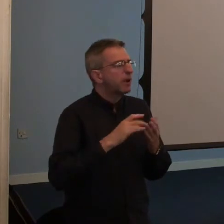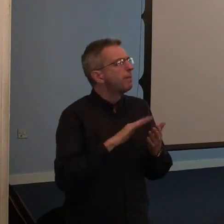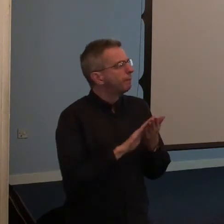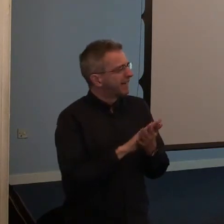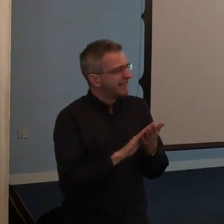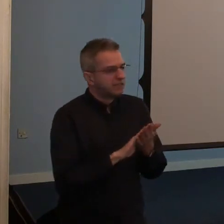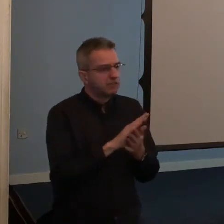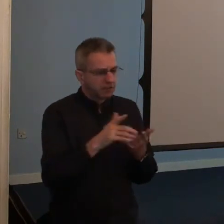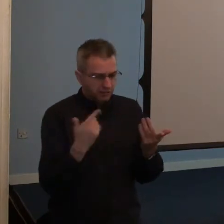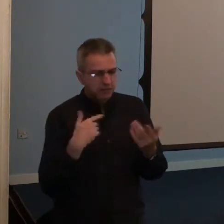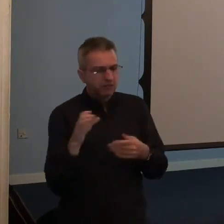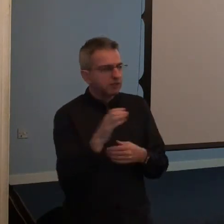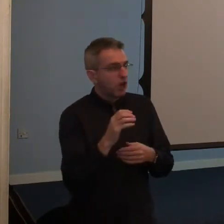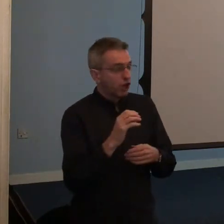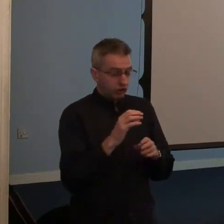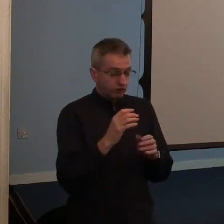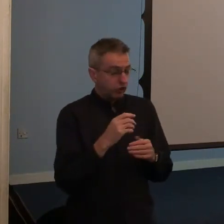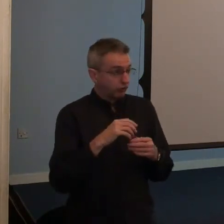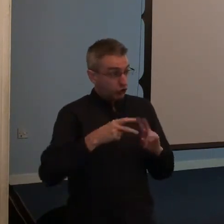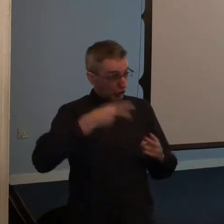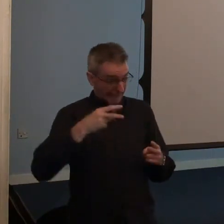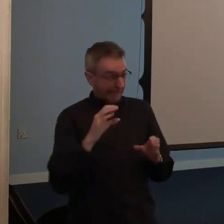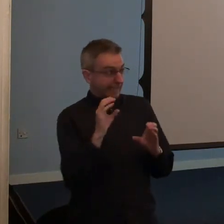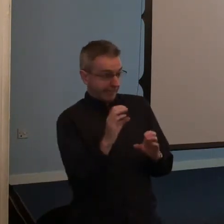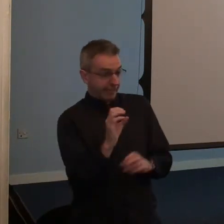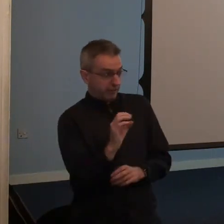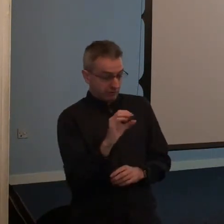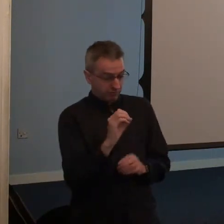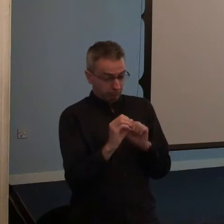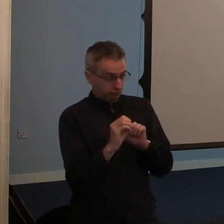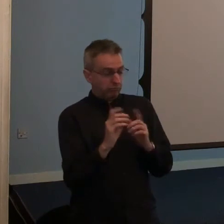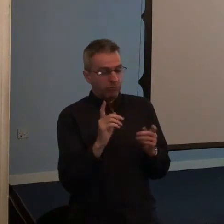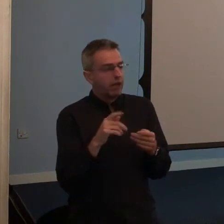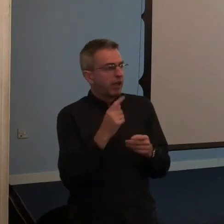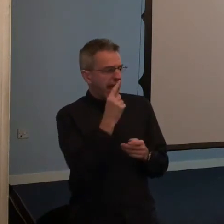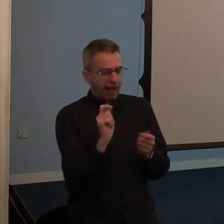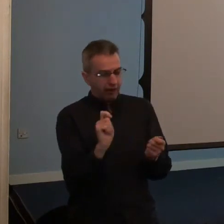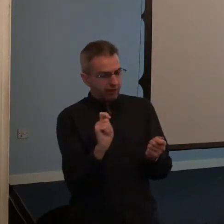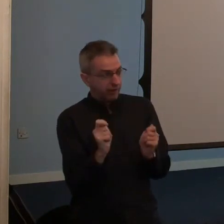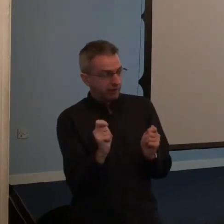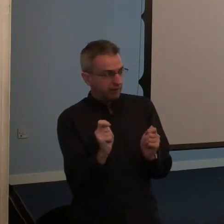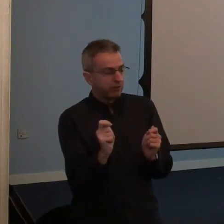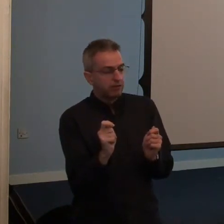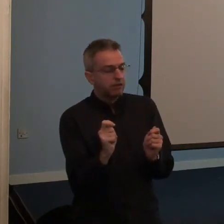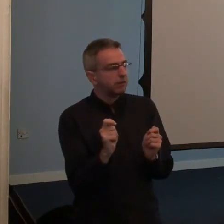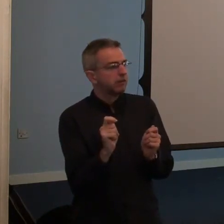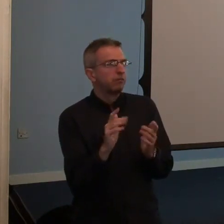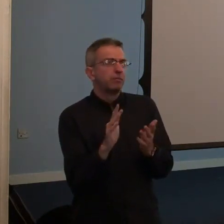therapy, you'll see now, gene therapy really means that when they have, the, you know, within a lab and in a microscope, they can